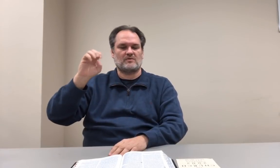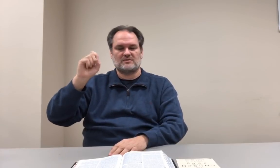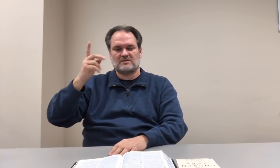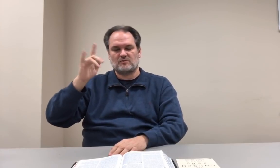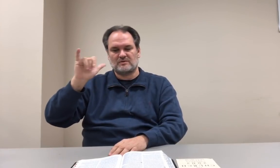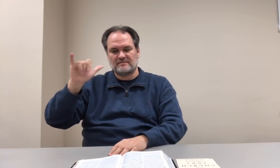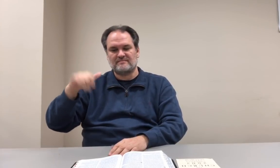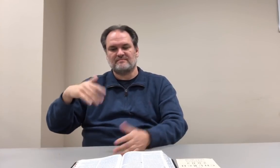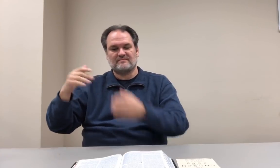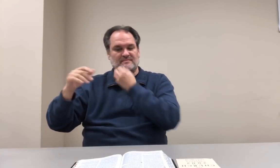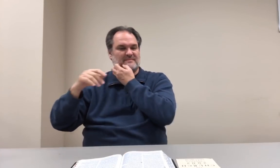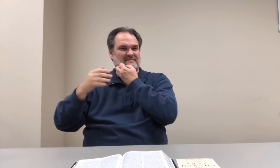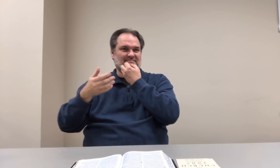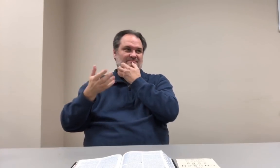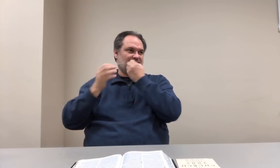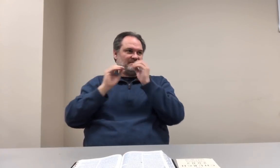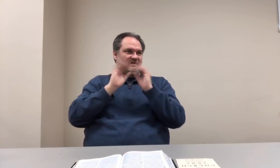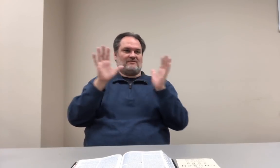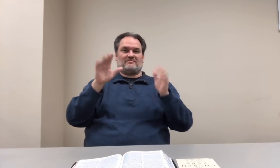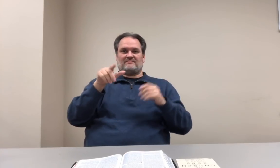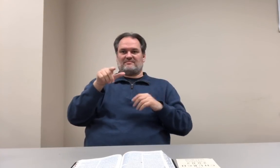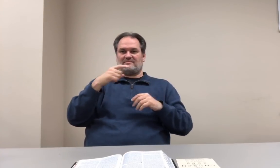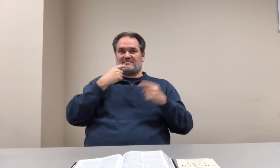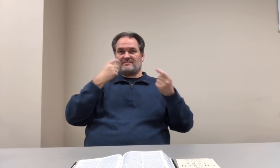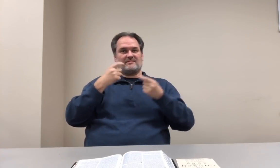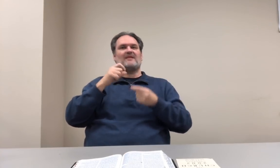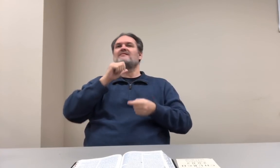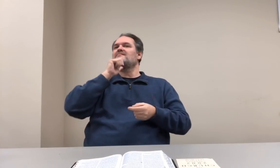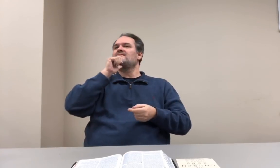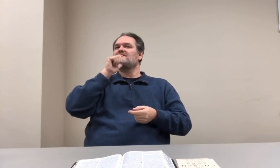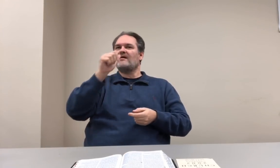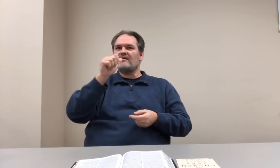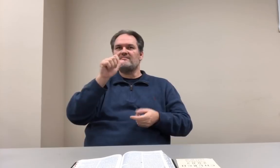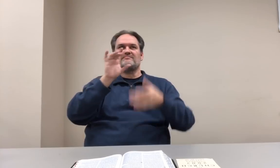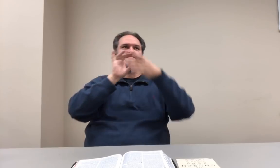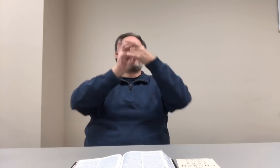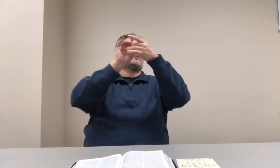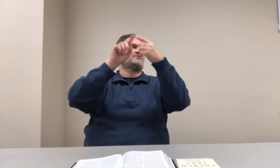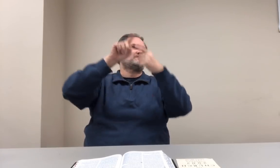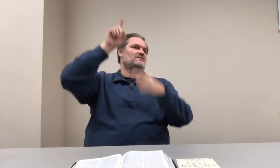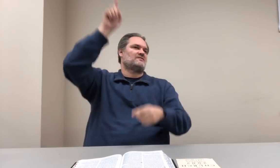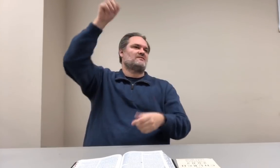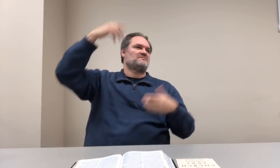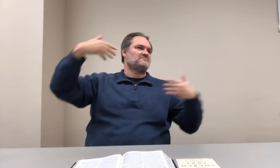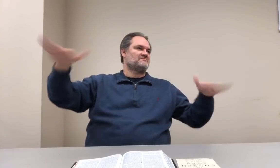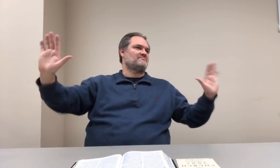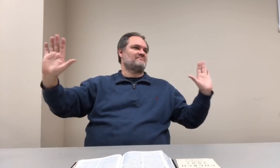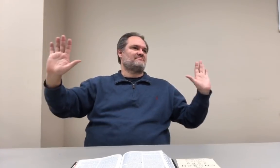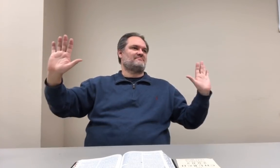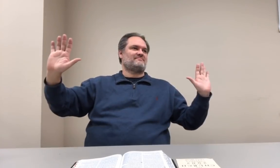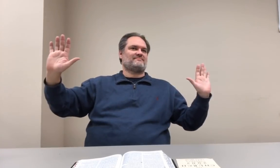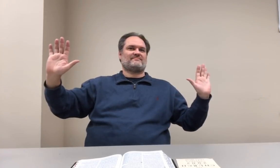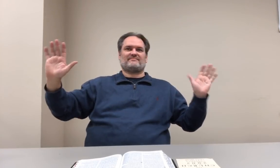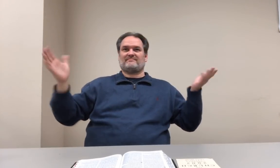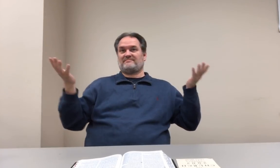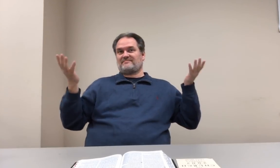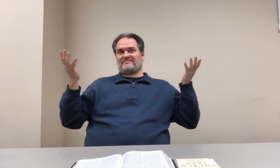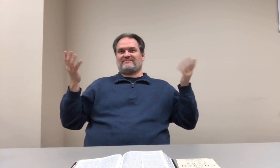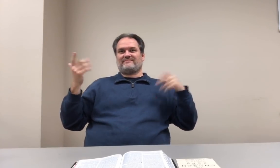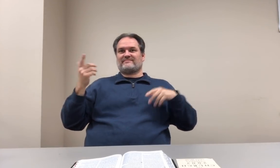forever without changing. But as a divine attribute, it is a perfection. And so it's not just a perfection